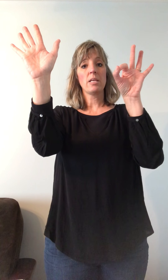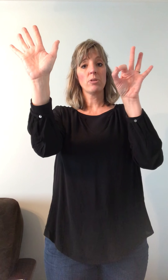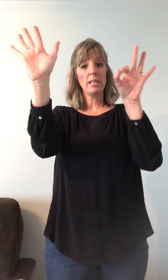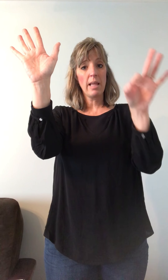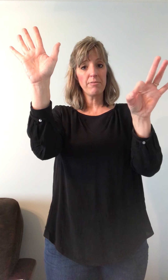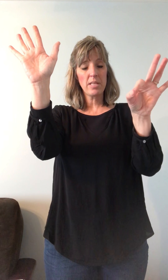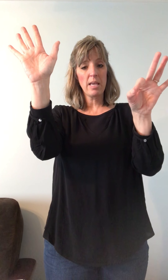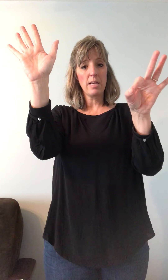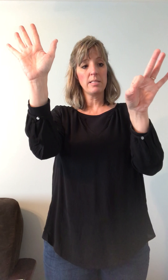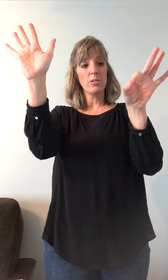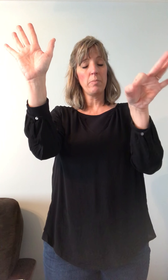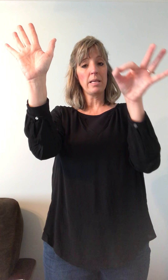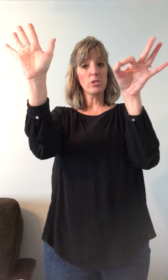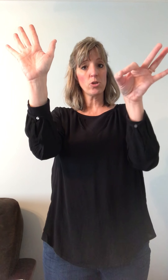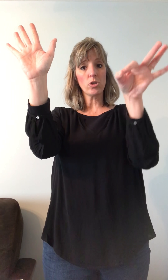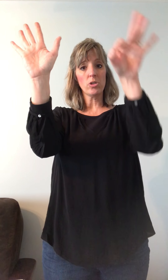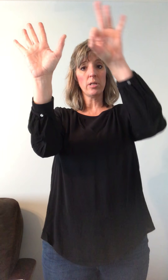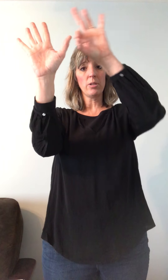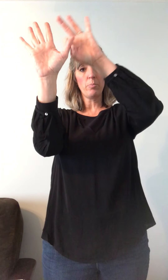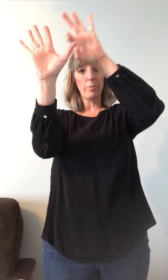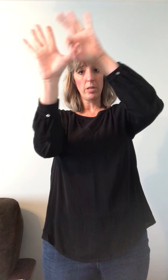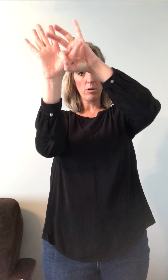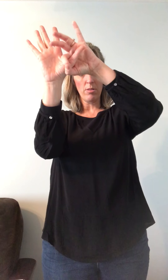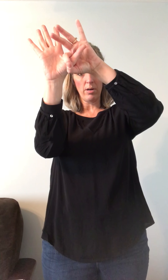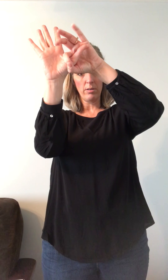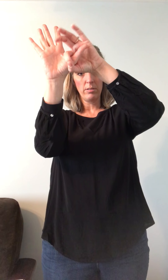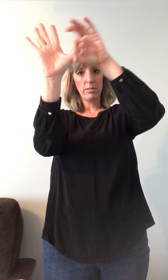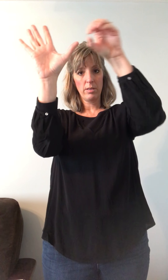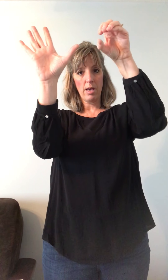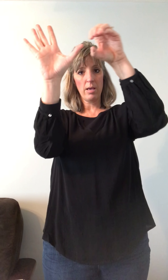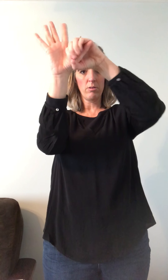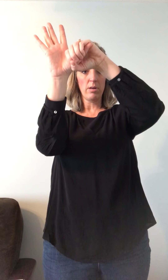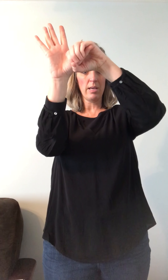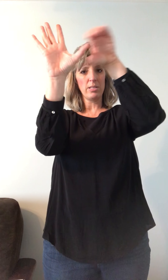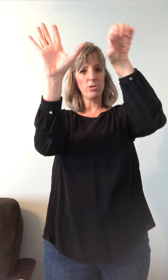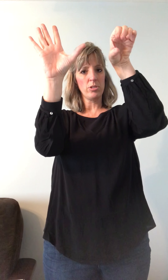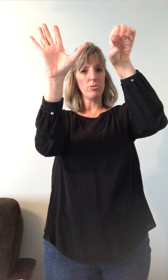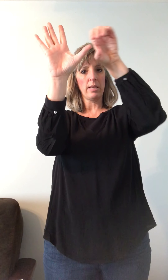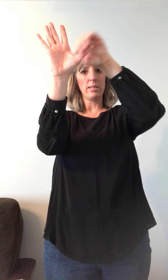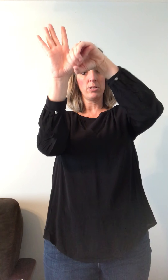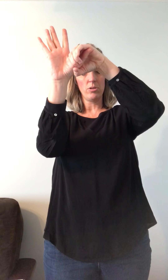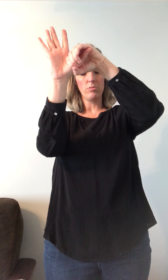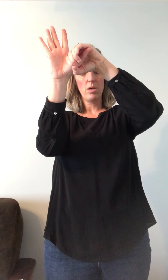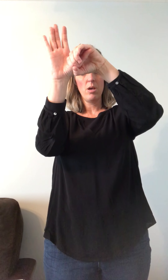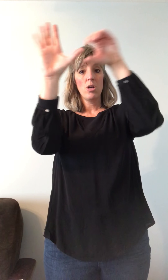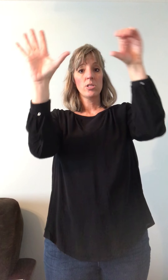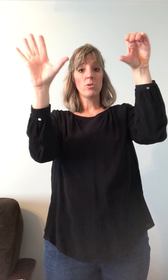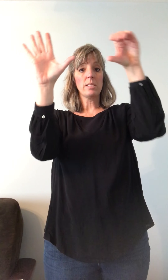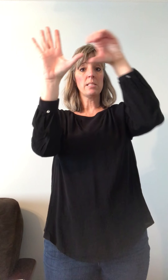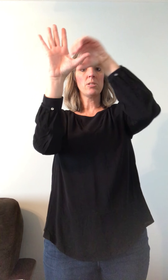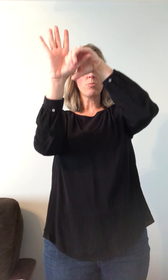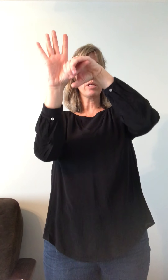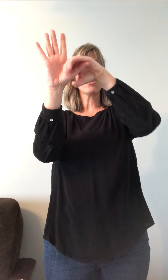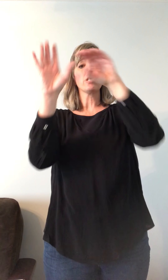your left hand and you make a circle and you put it on there, okay? Or I guess you could do it like this too. So this is the ring tree.